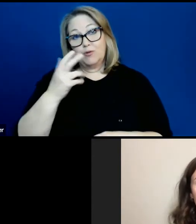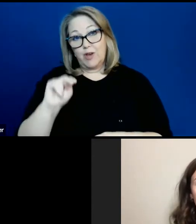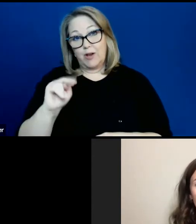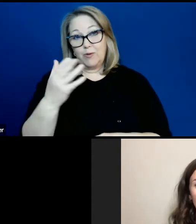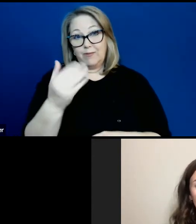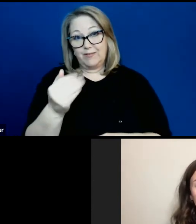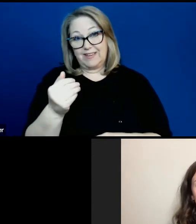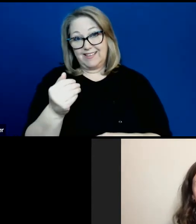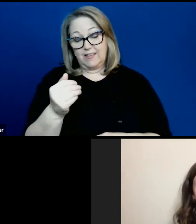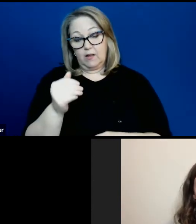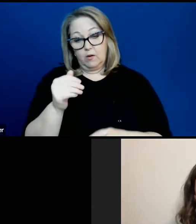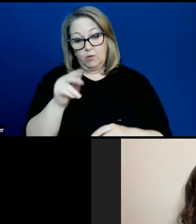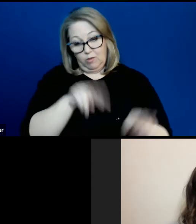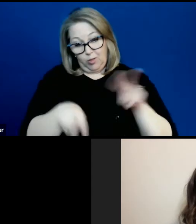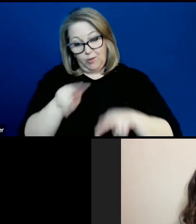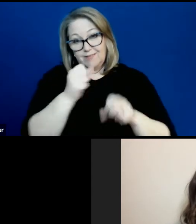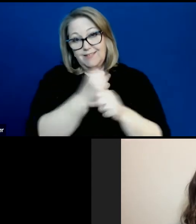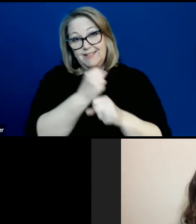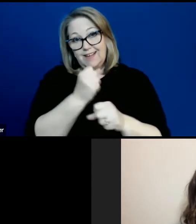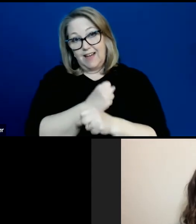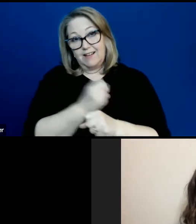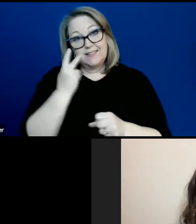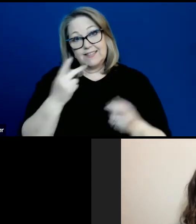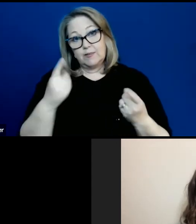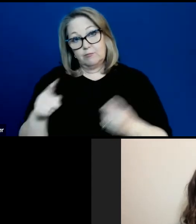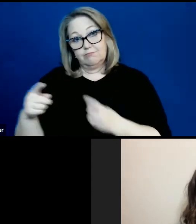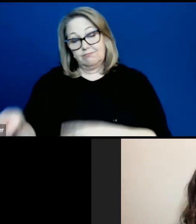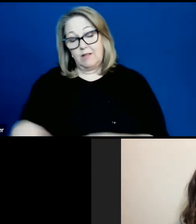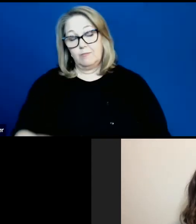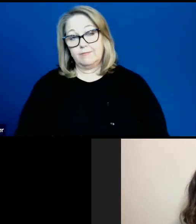dependent on how seriously we take these measures now.